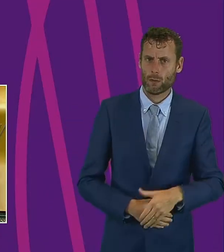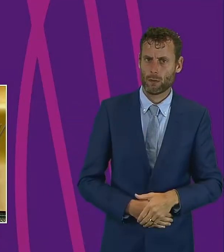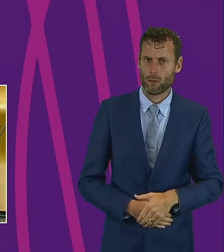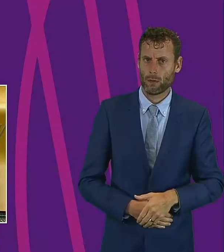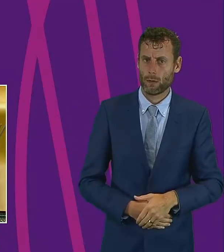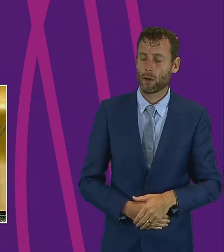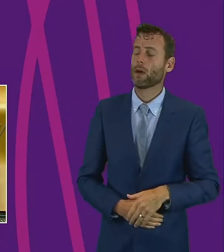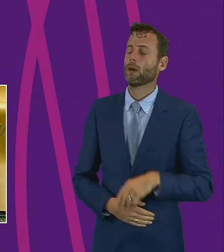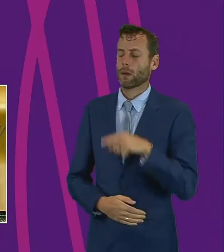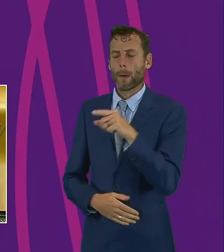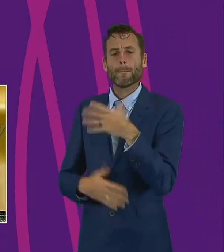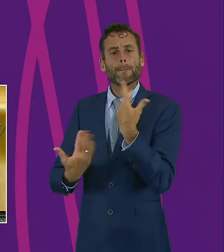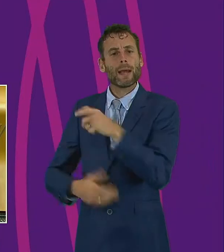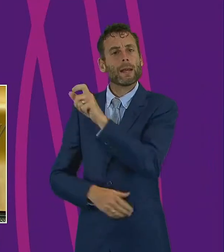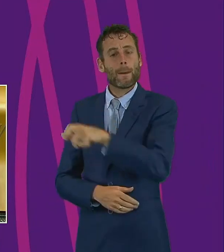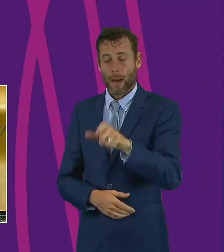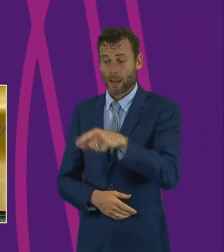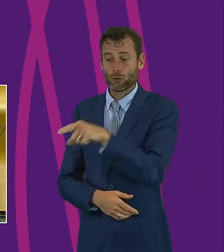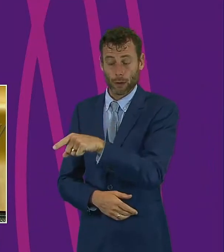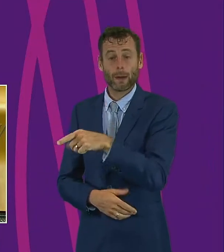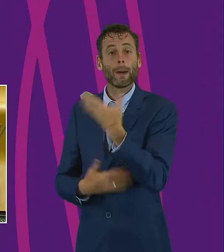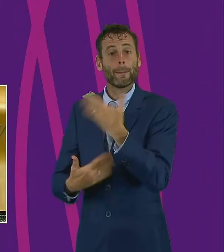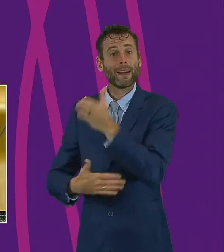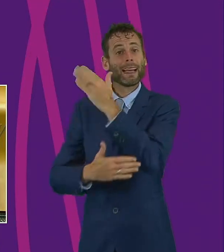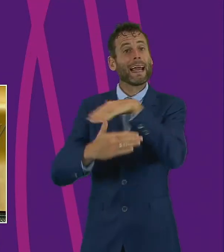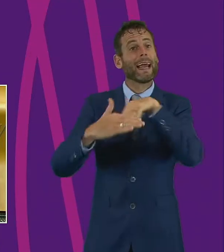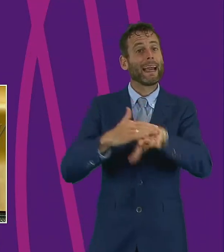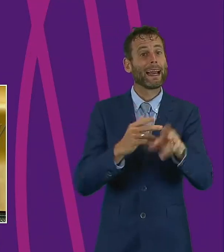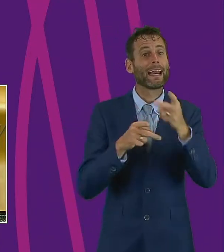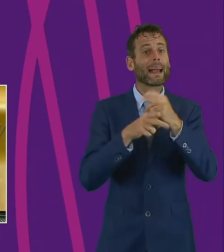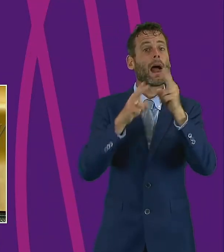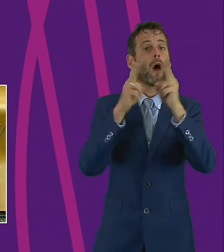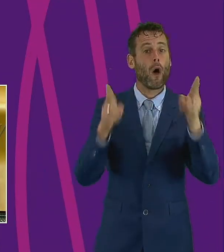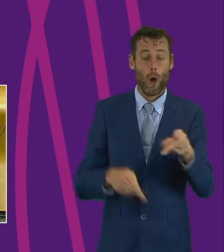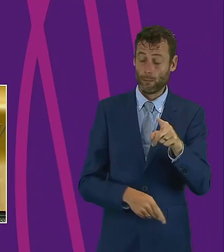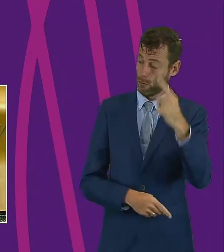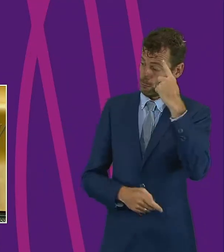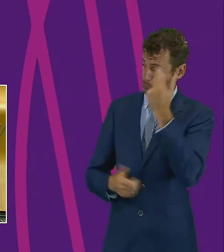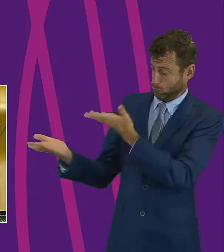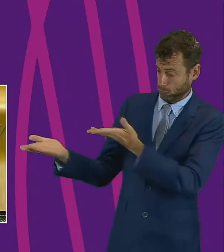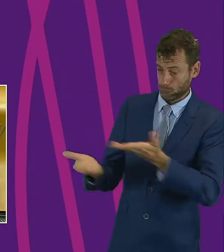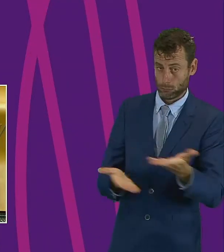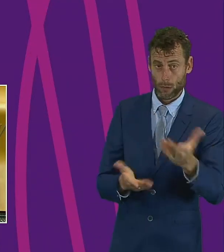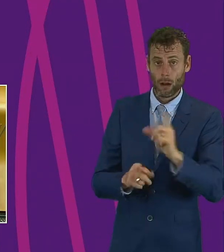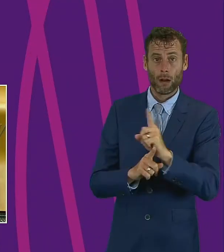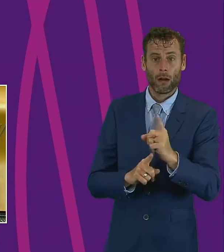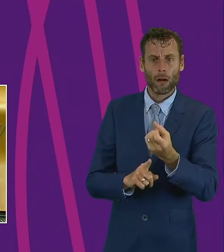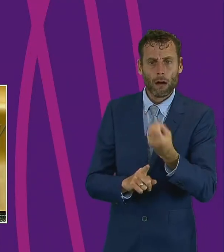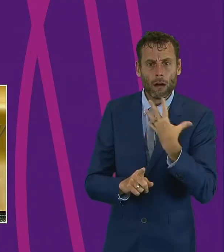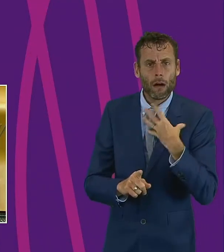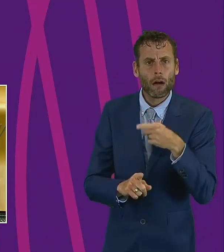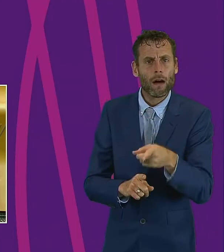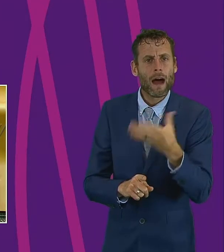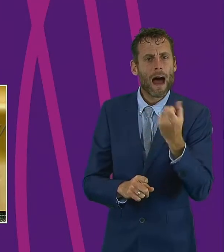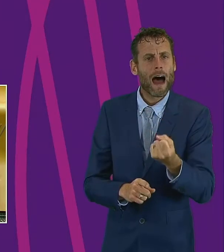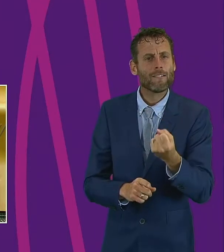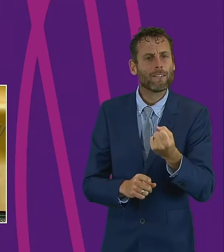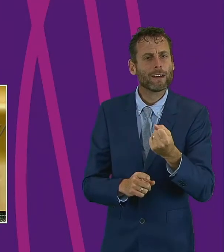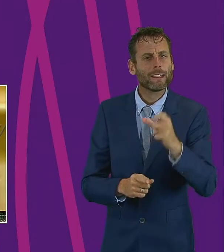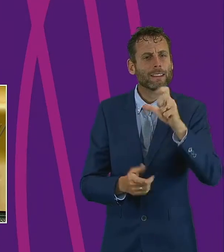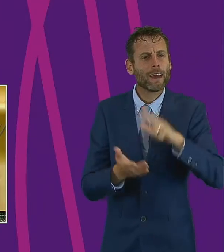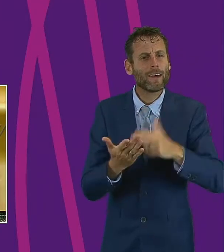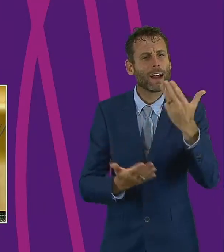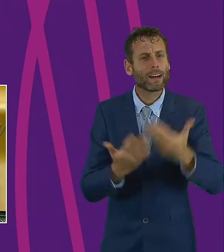home were they then told that this person was positive. First Minister, how do care homes stand a chance in that sort of